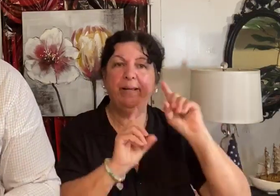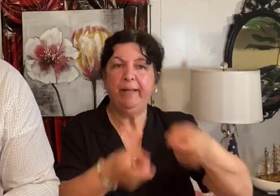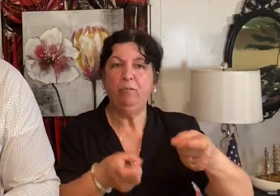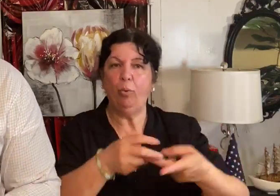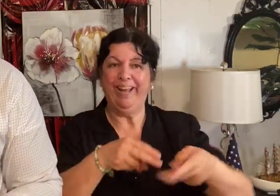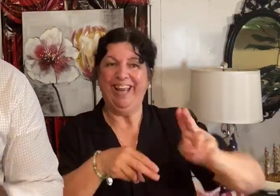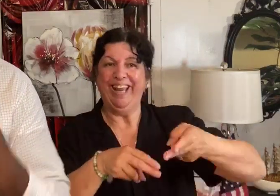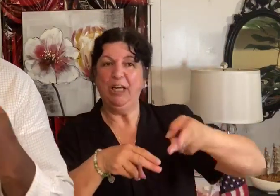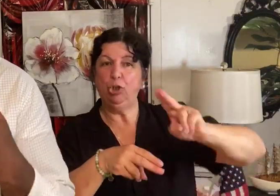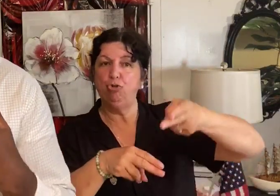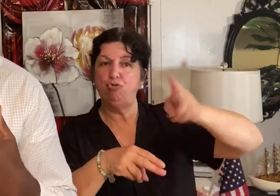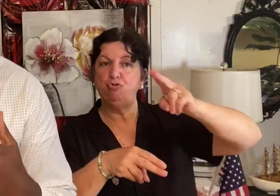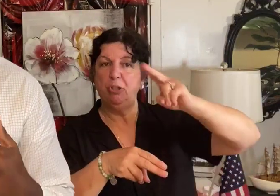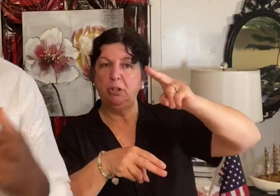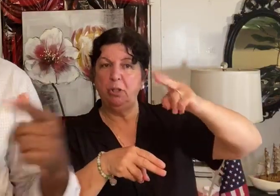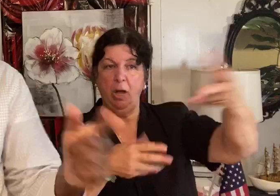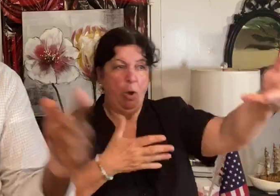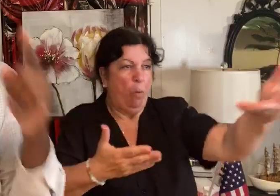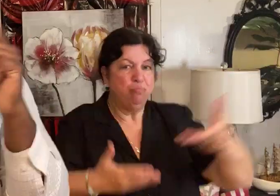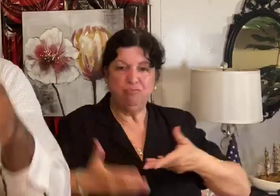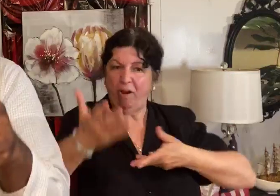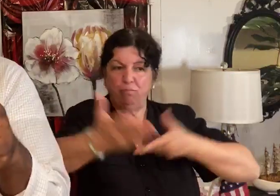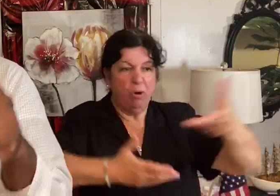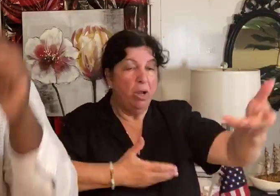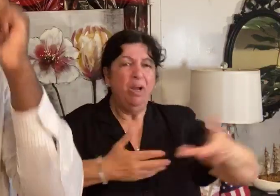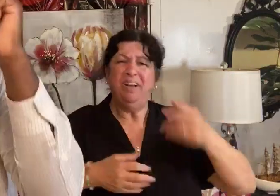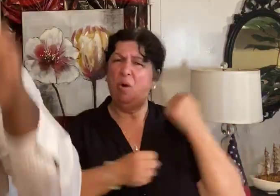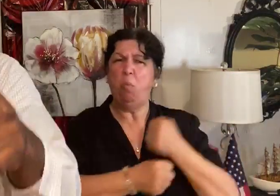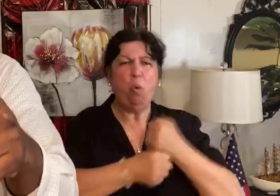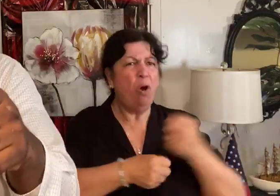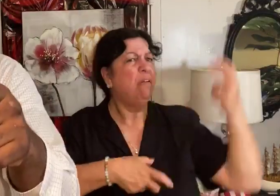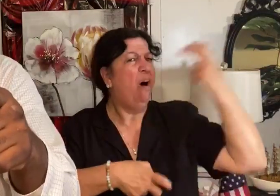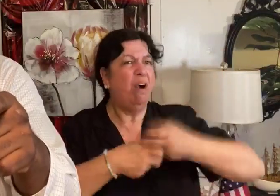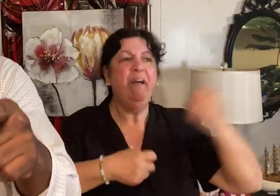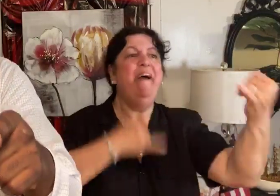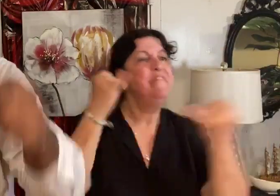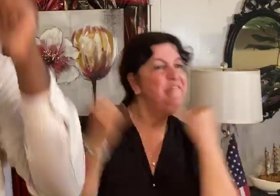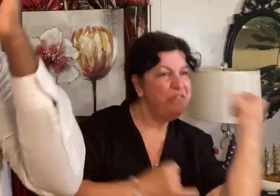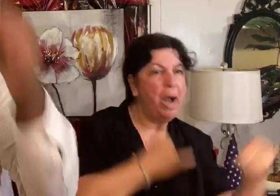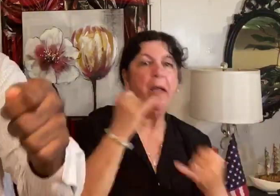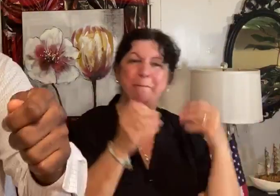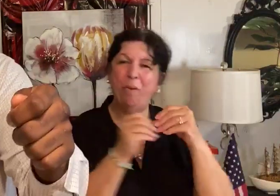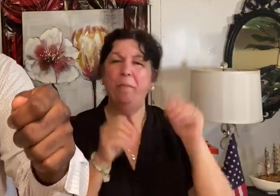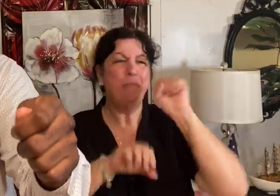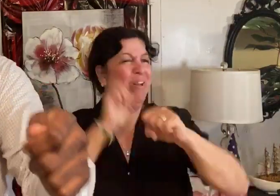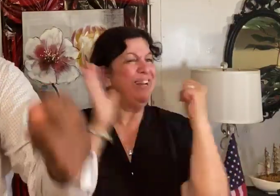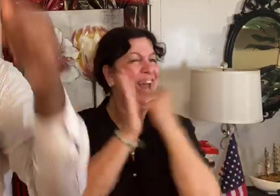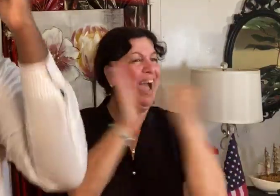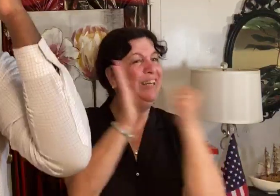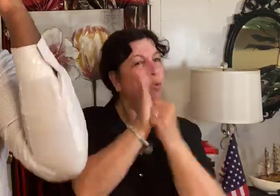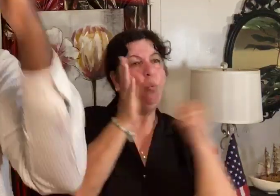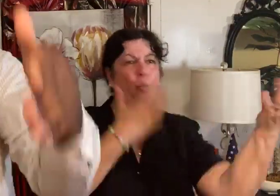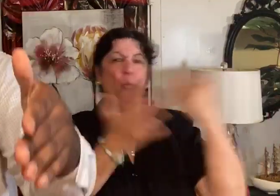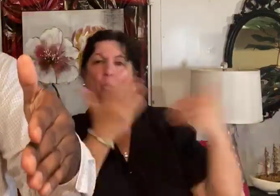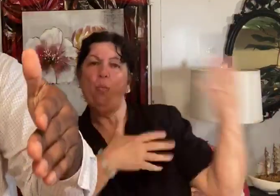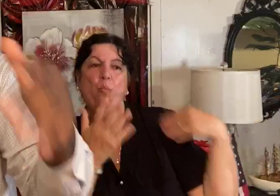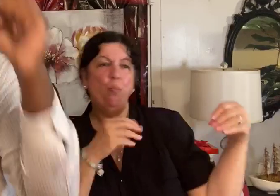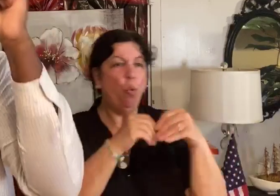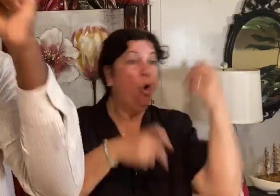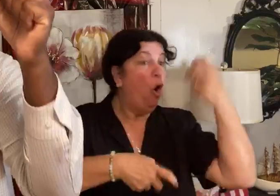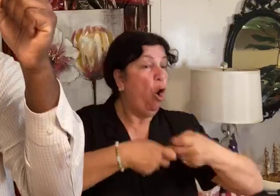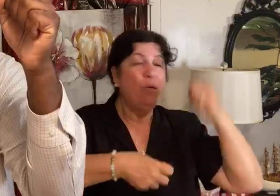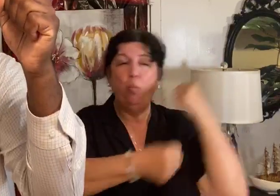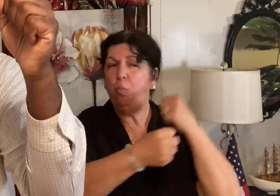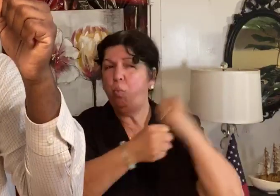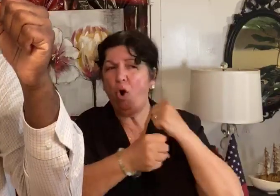increase. We don't bring the increase. You could work harder, invite more people, knock on more doors. You could work